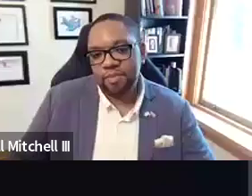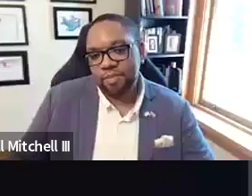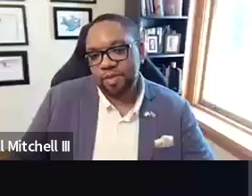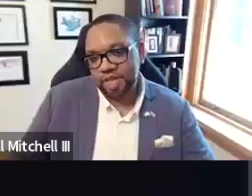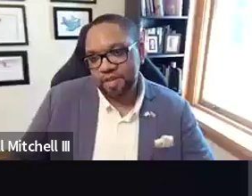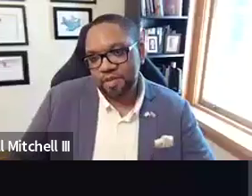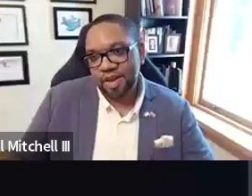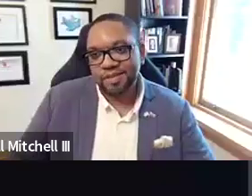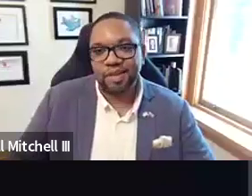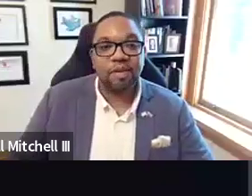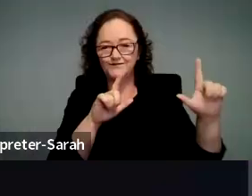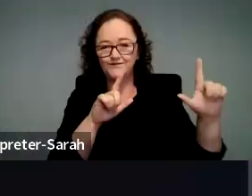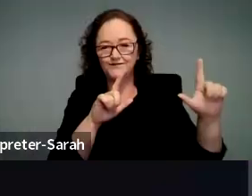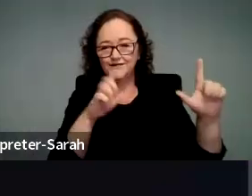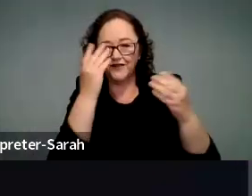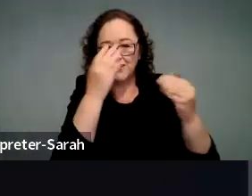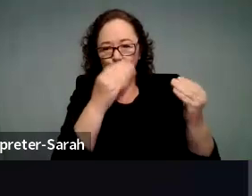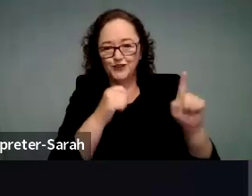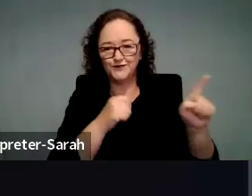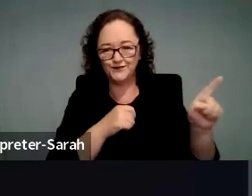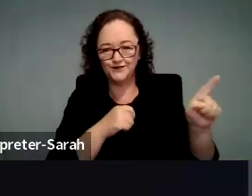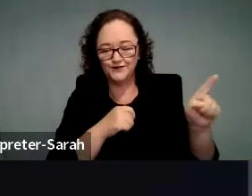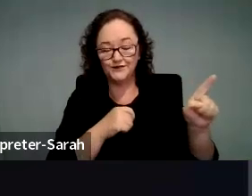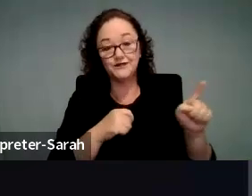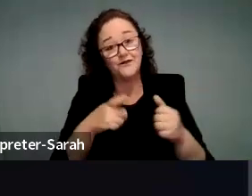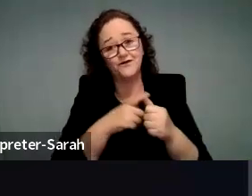information to be able to share with you all. So first of all, it's really